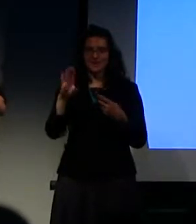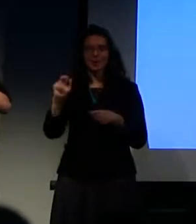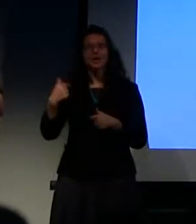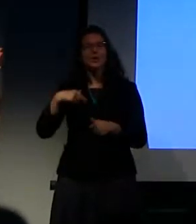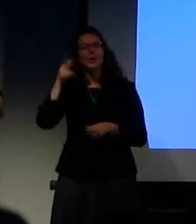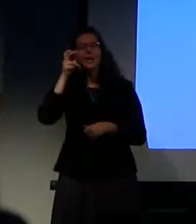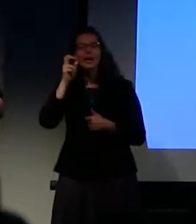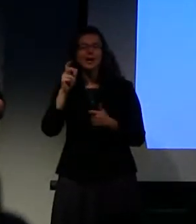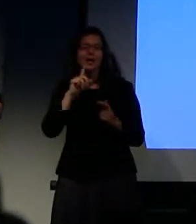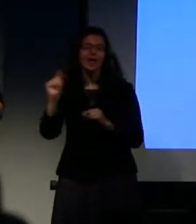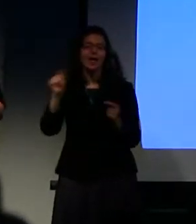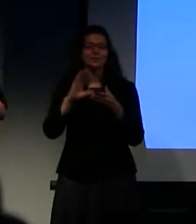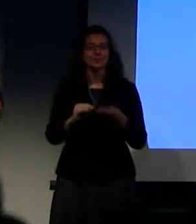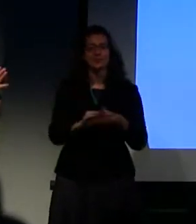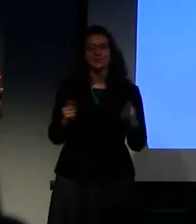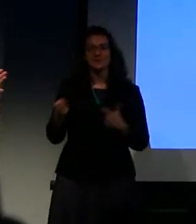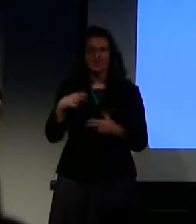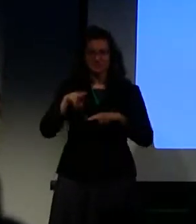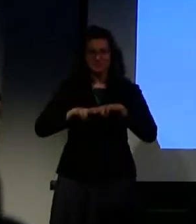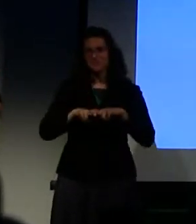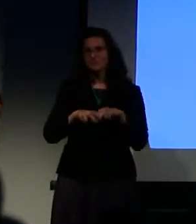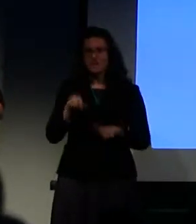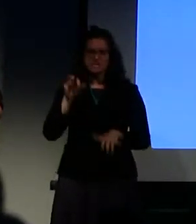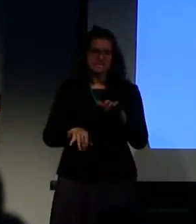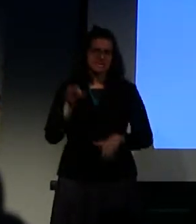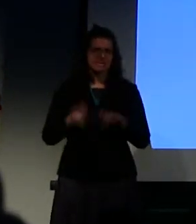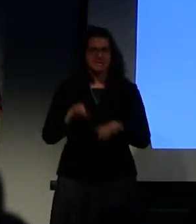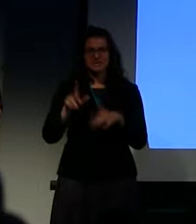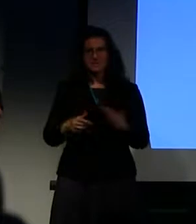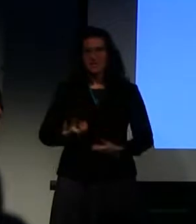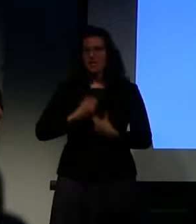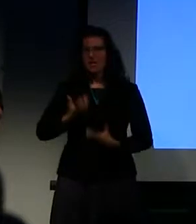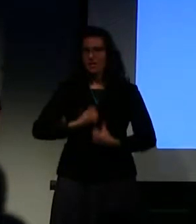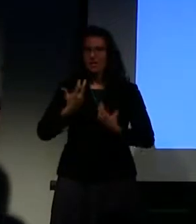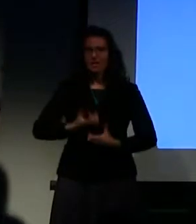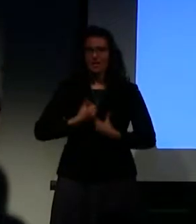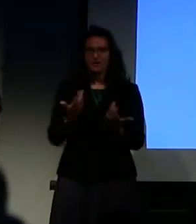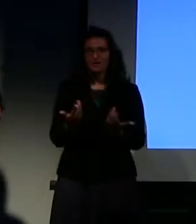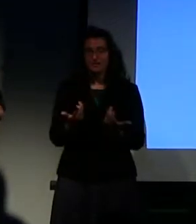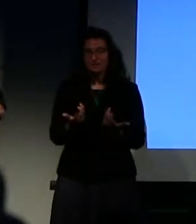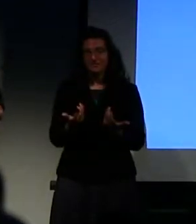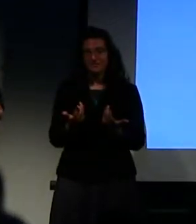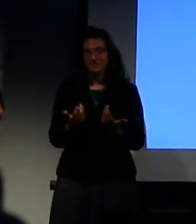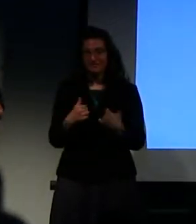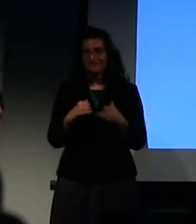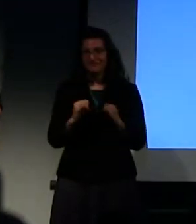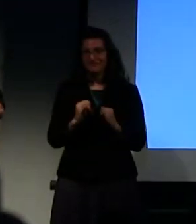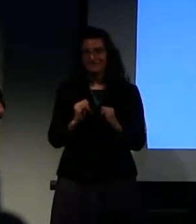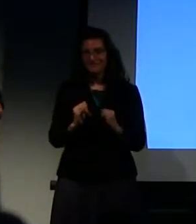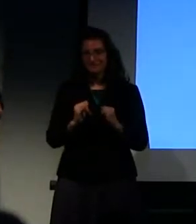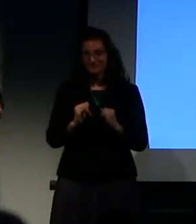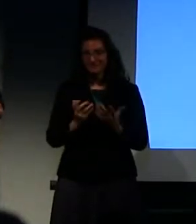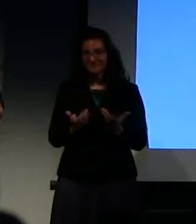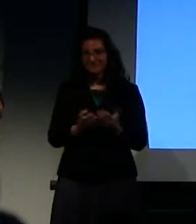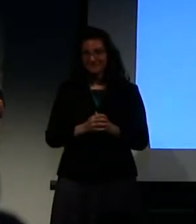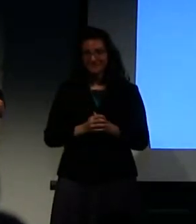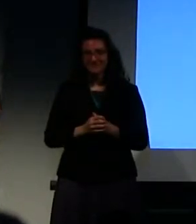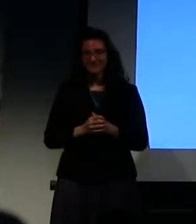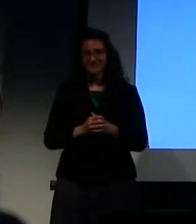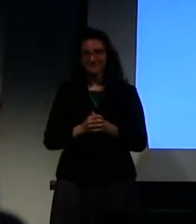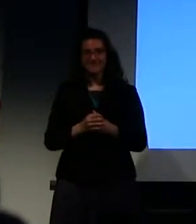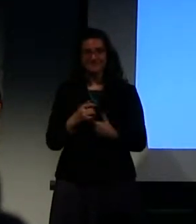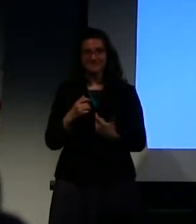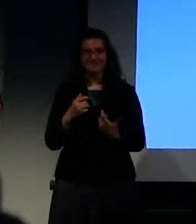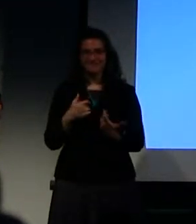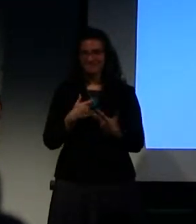typing, just letting it all out. I wouldn't say it's too dissimilar, where I just sit